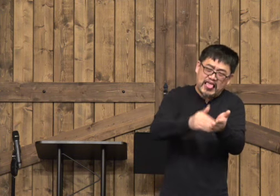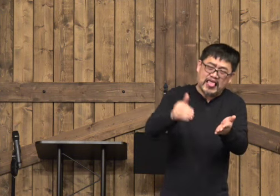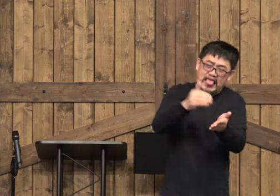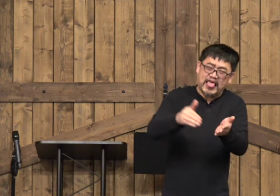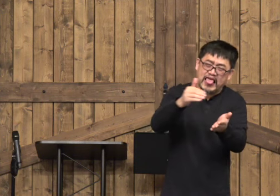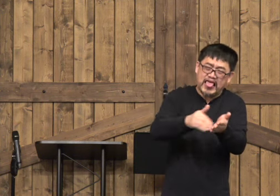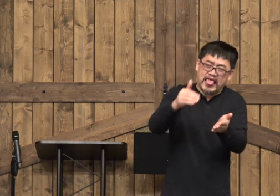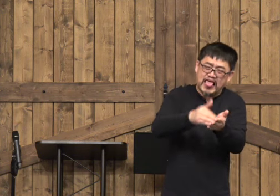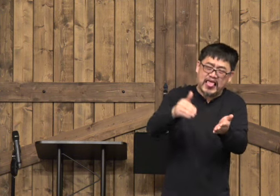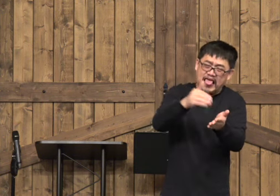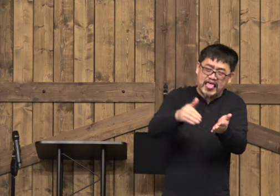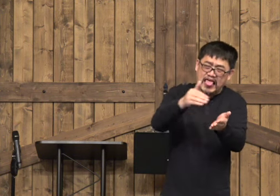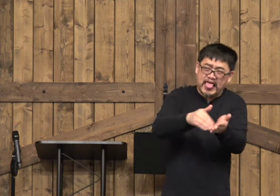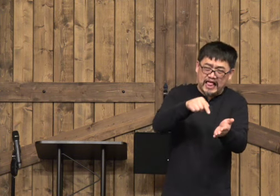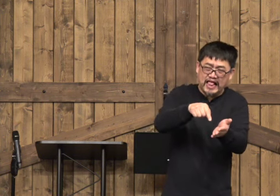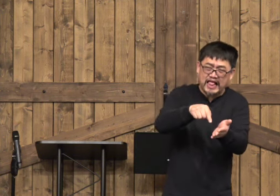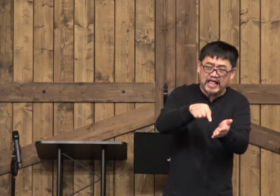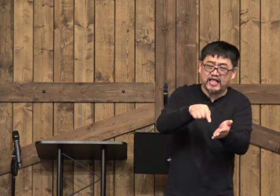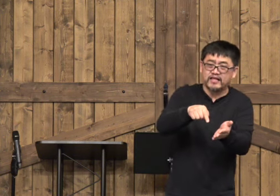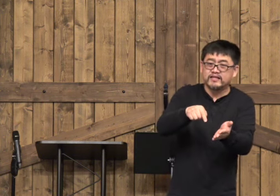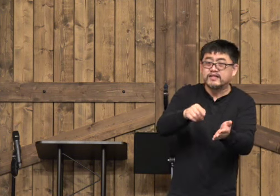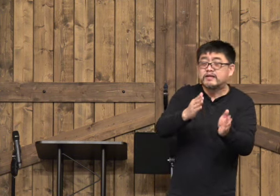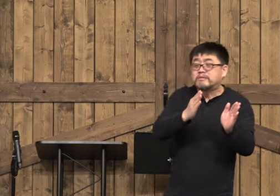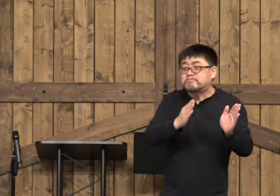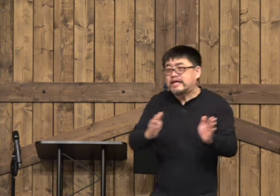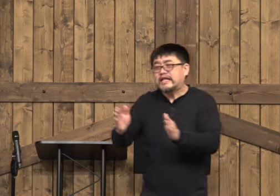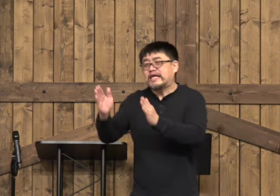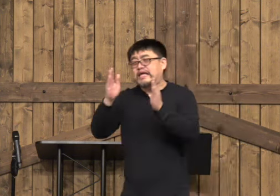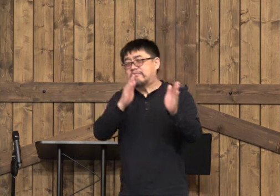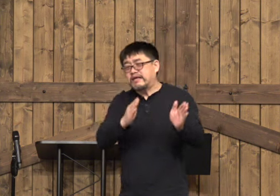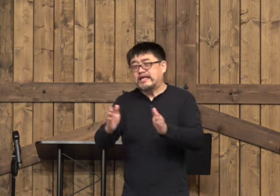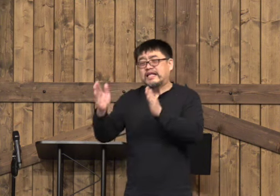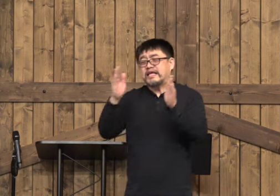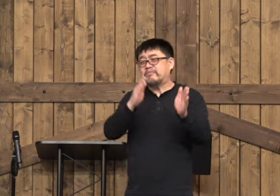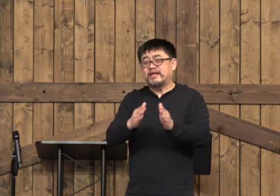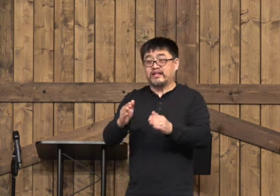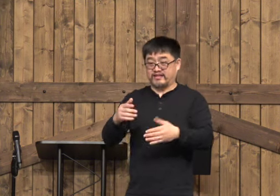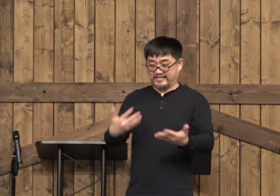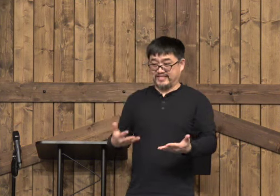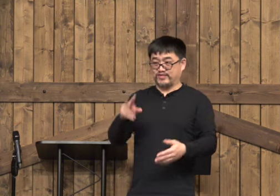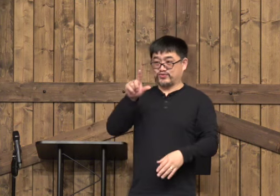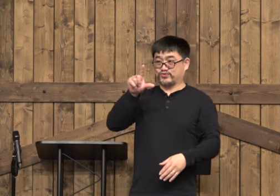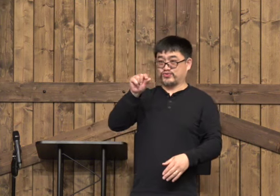They would have to go over and over again. But God still had a plan.